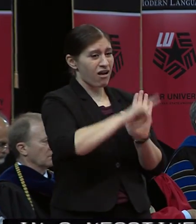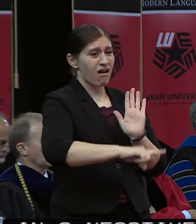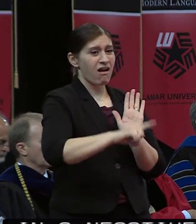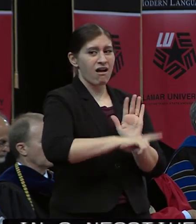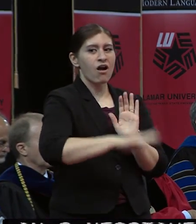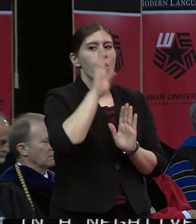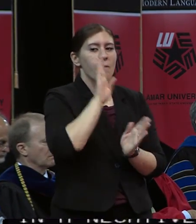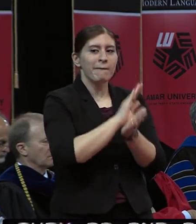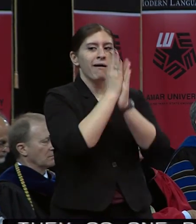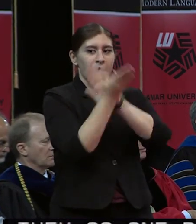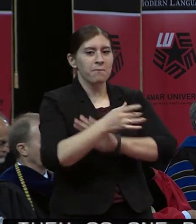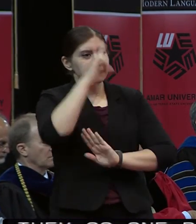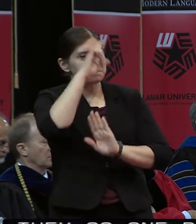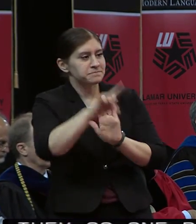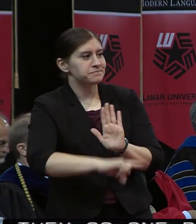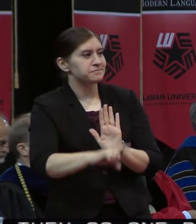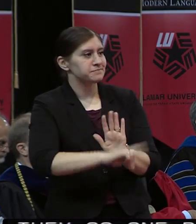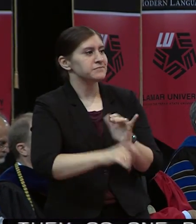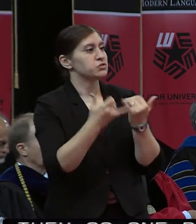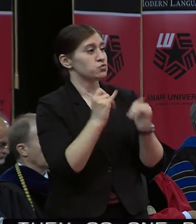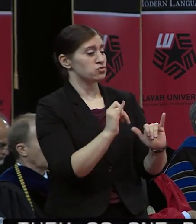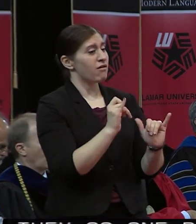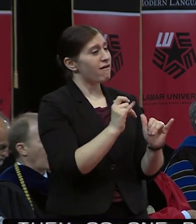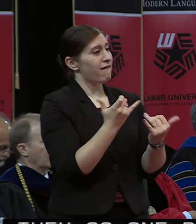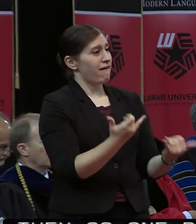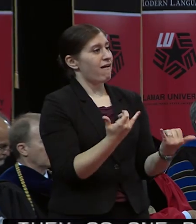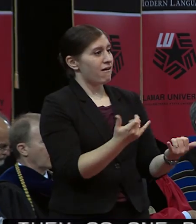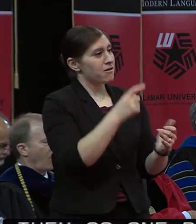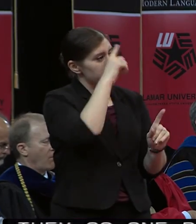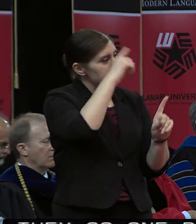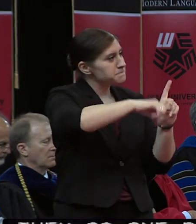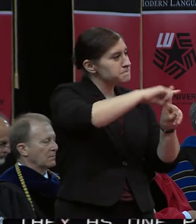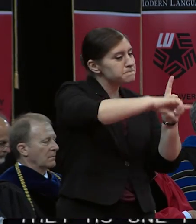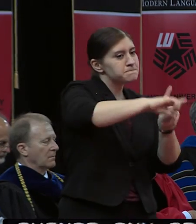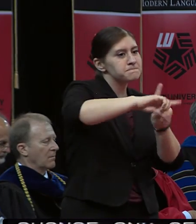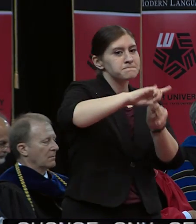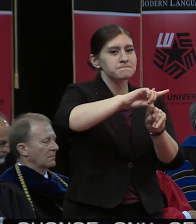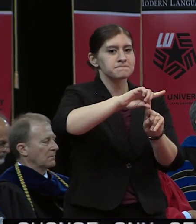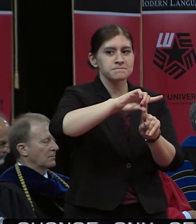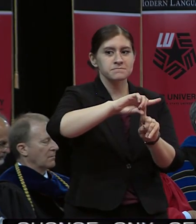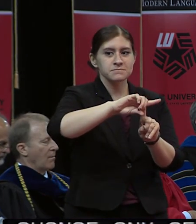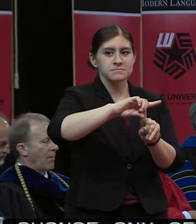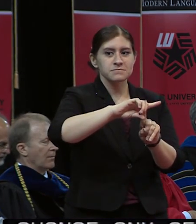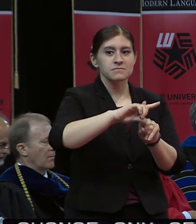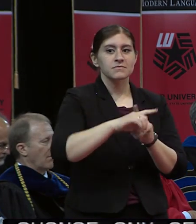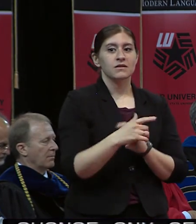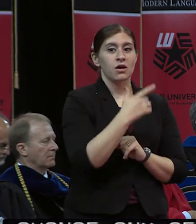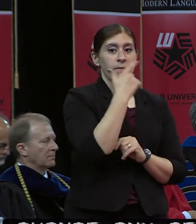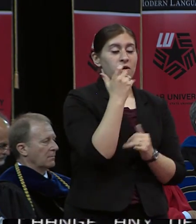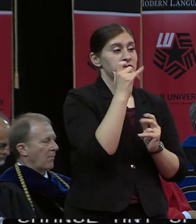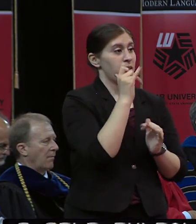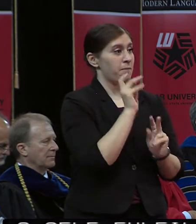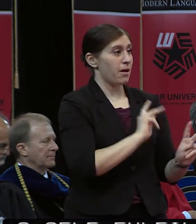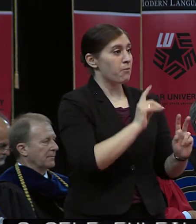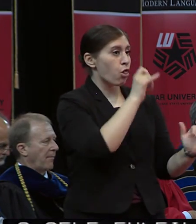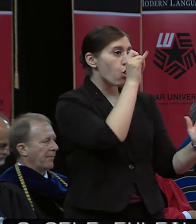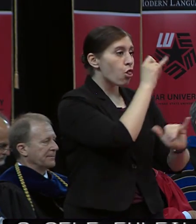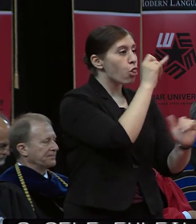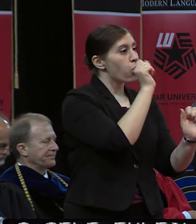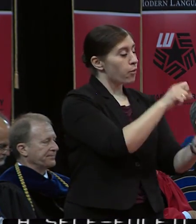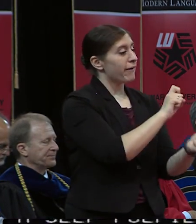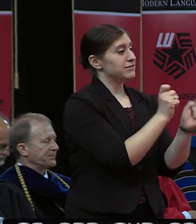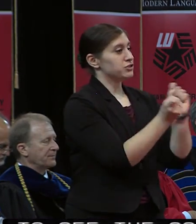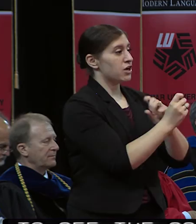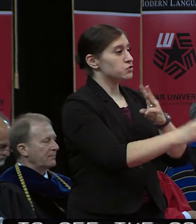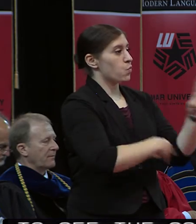prophecy. So with this in mind, try to see the good in everything you come across and in every person you meet, because the people foolish enough to think that they can change the